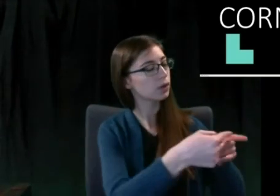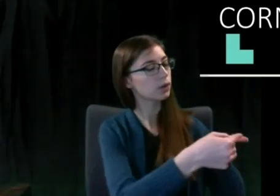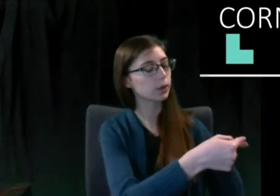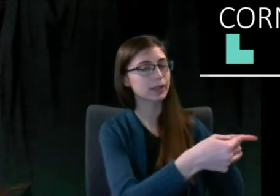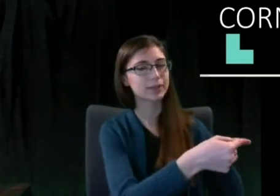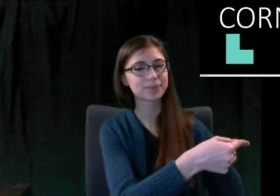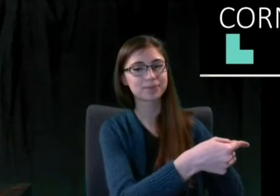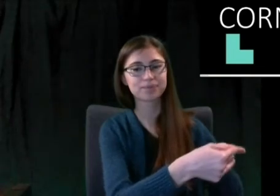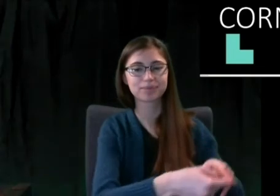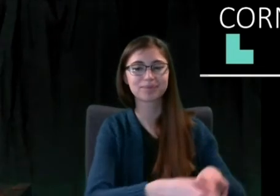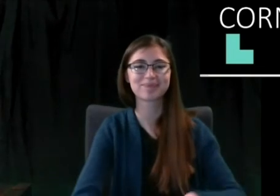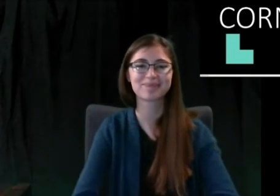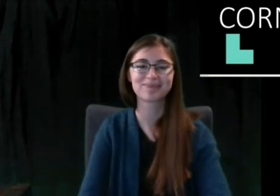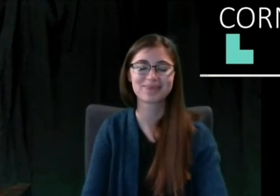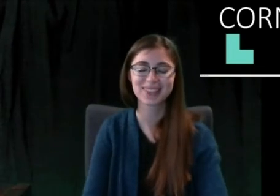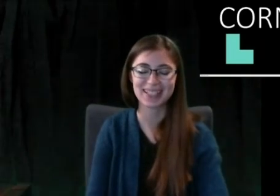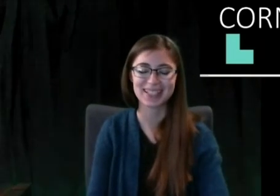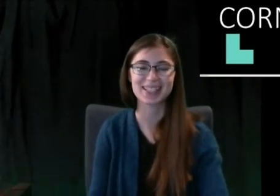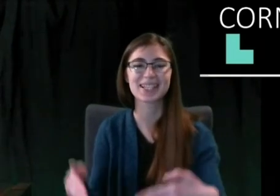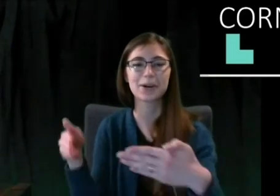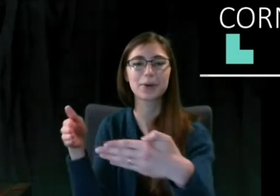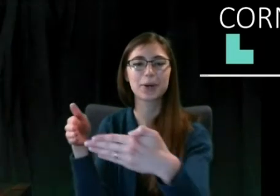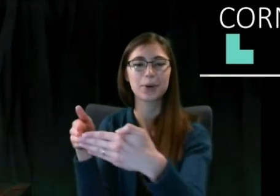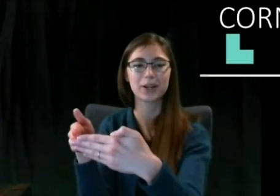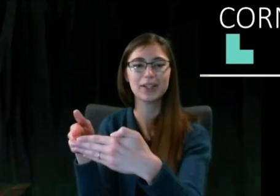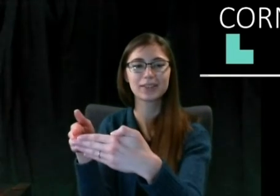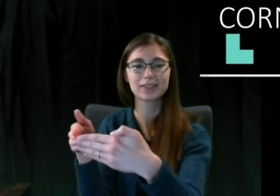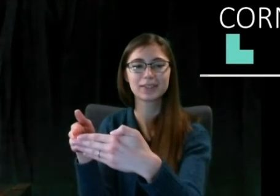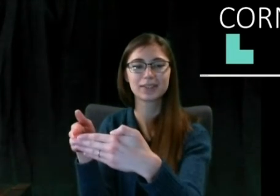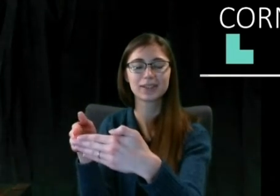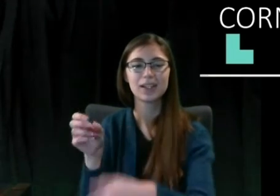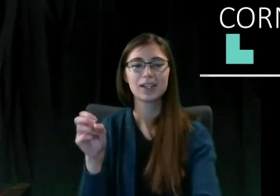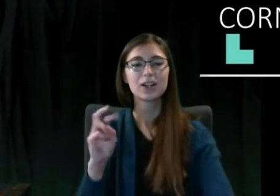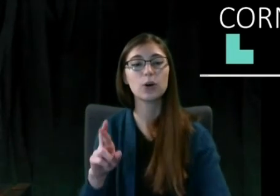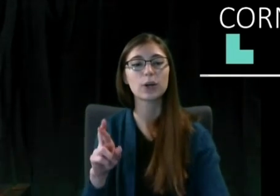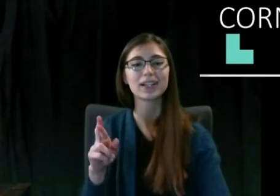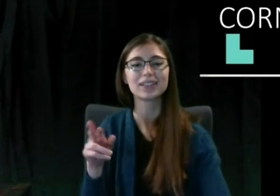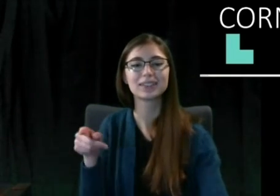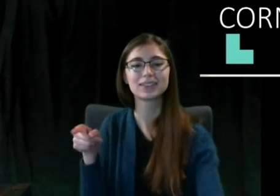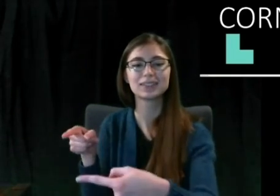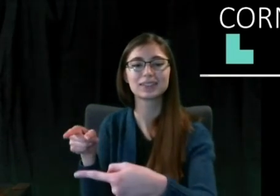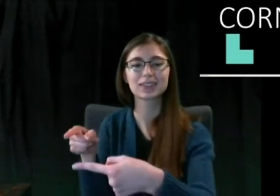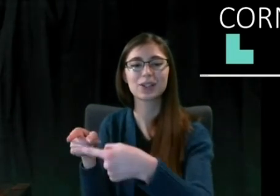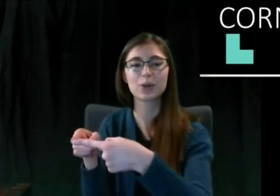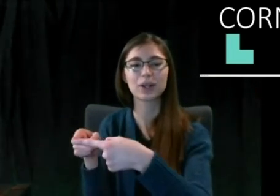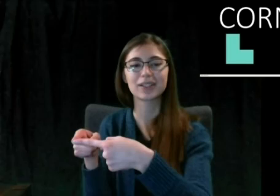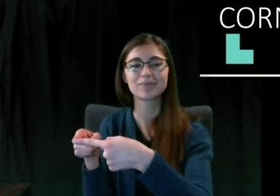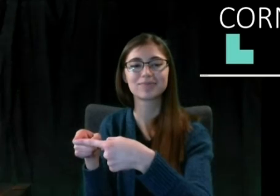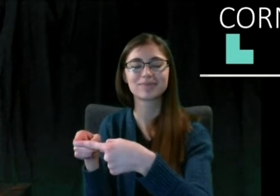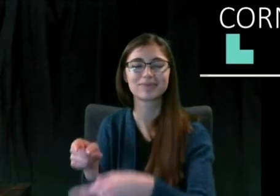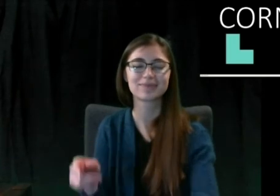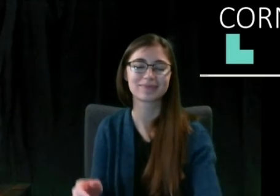Corner. Good. So corner or corner.